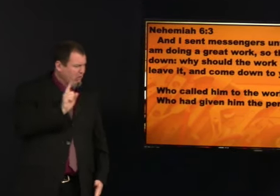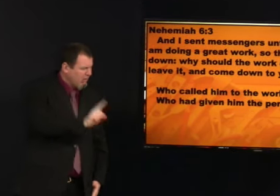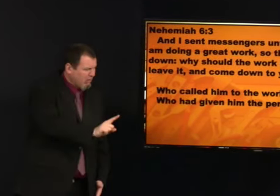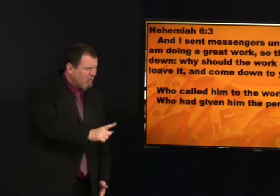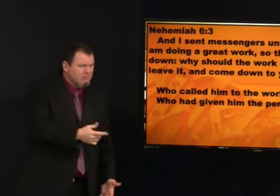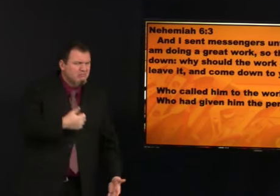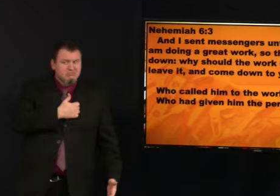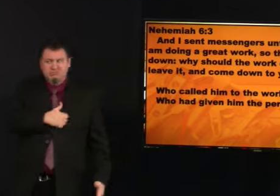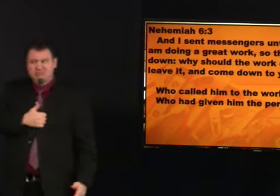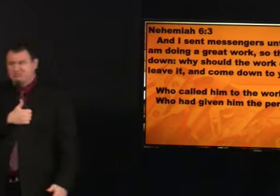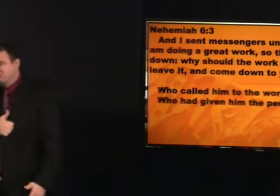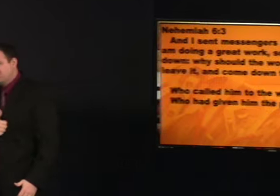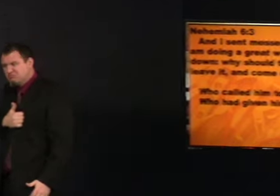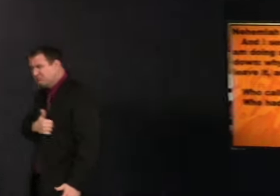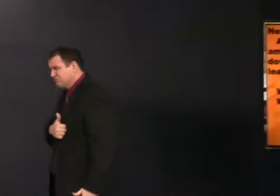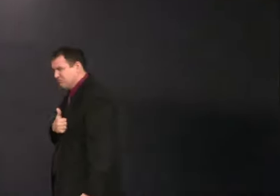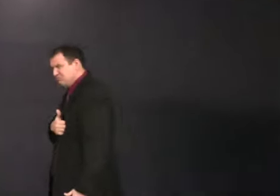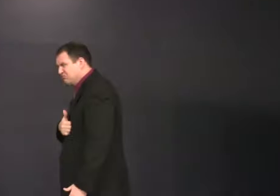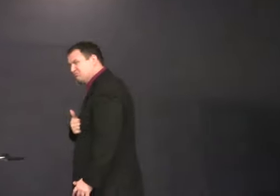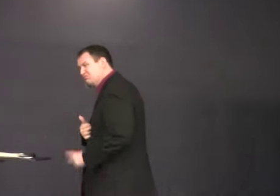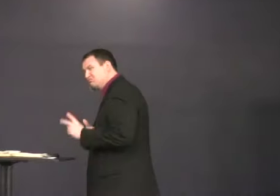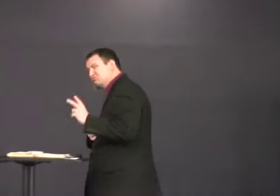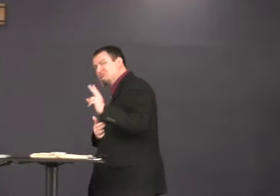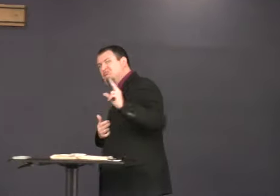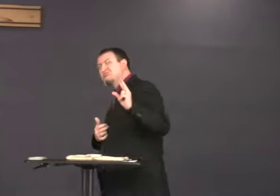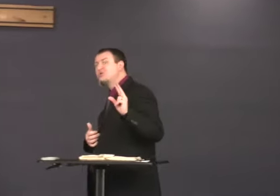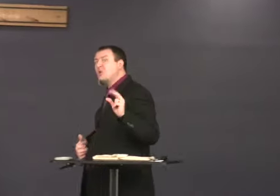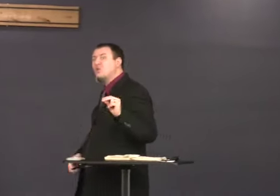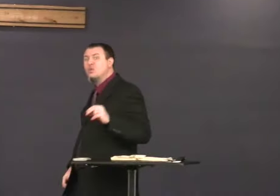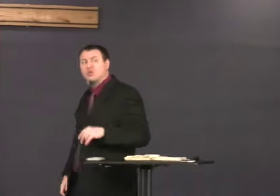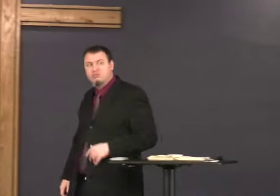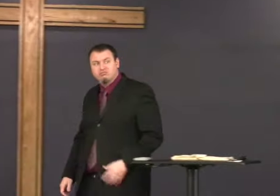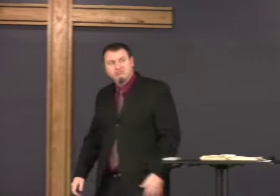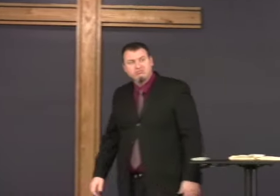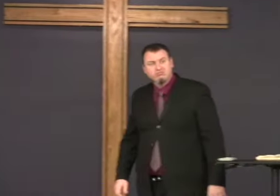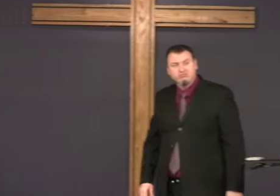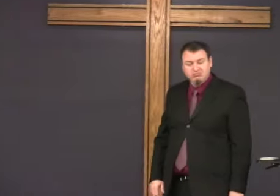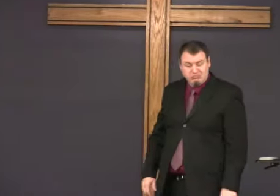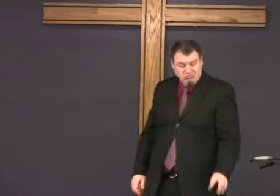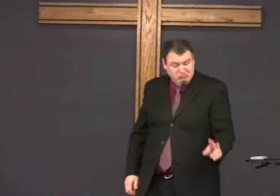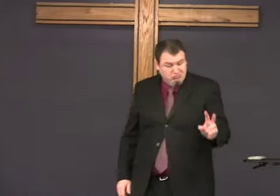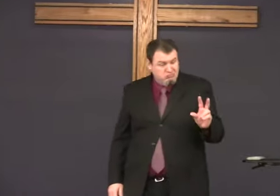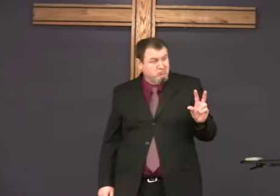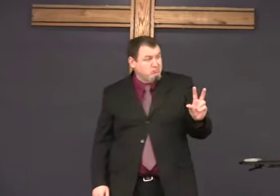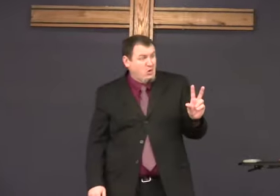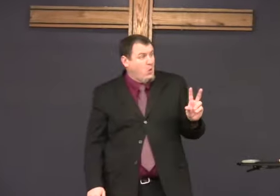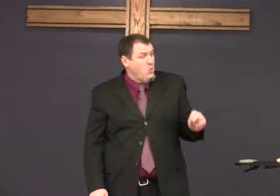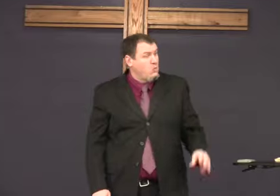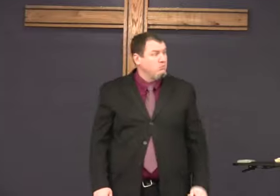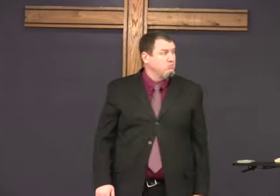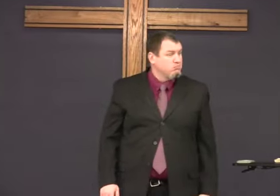Because if I leave and come down to you, it will stop. So he goes, sorry, no, I'm not coming.